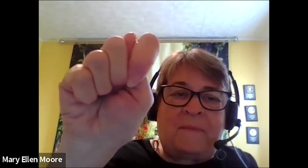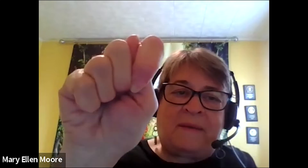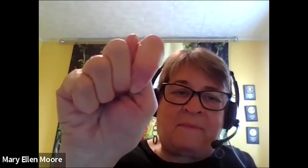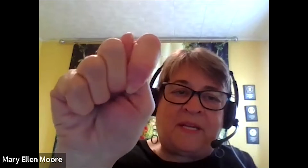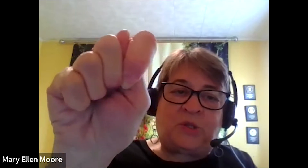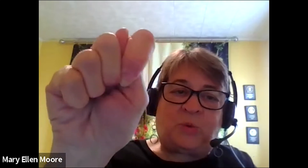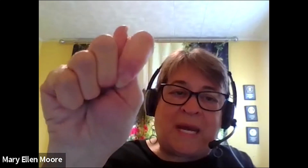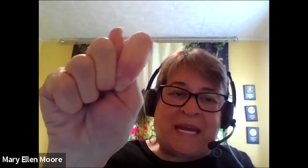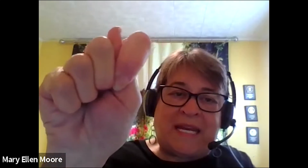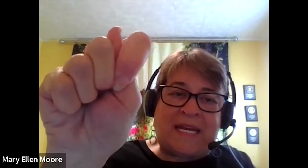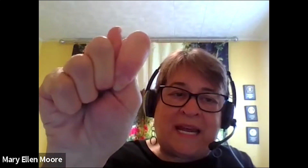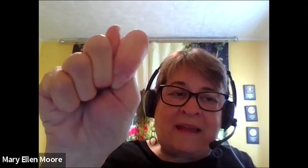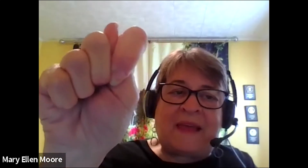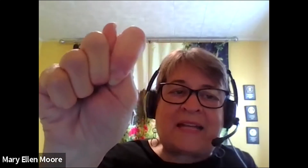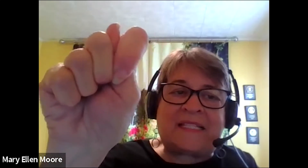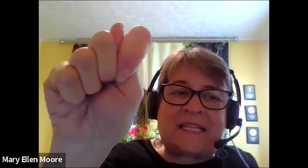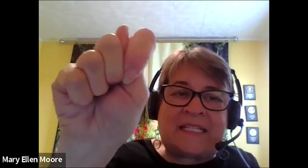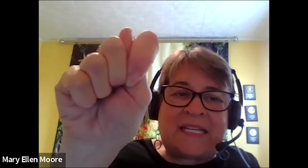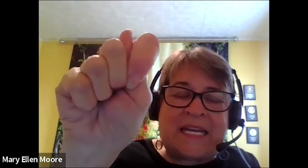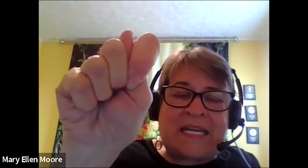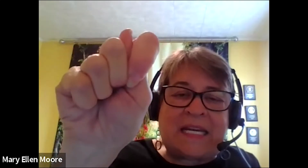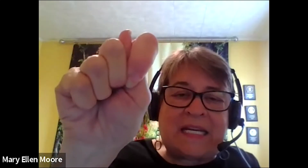in between, and that's the T.